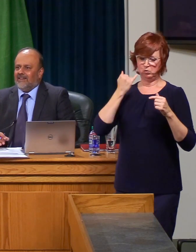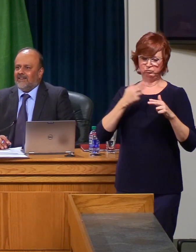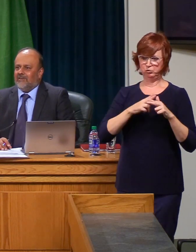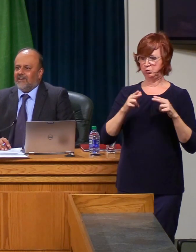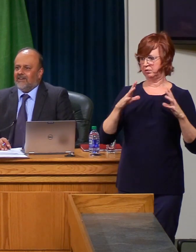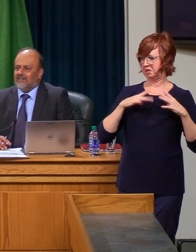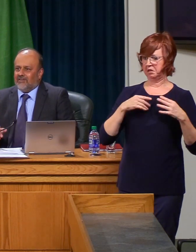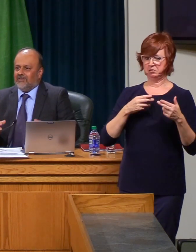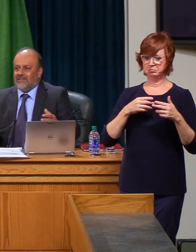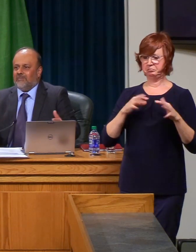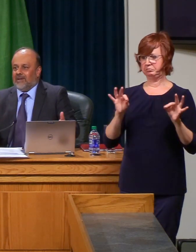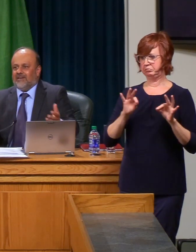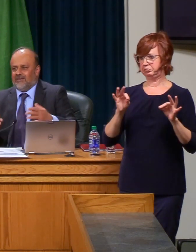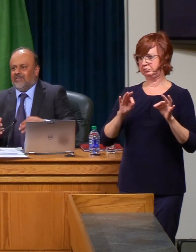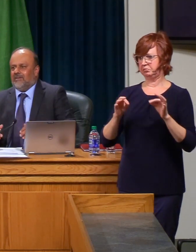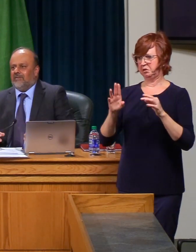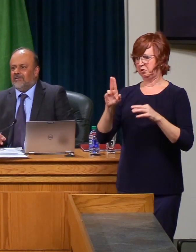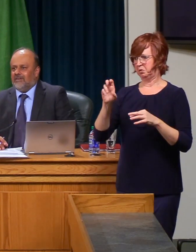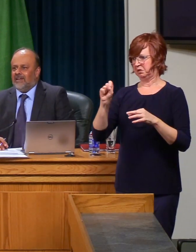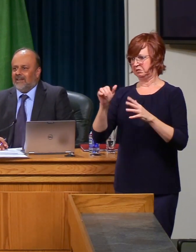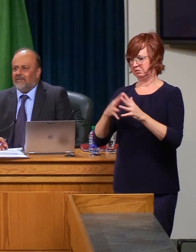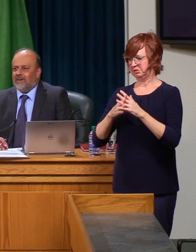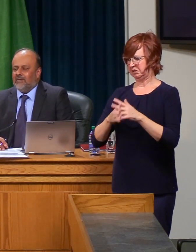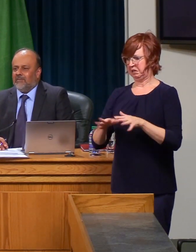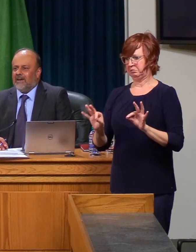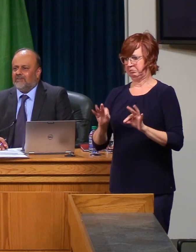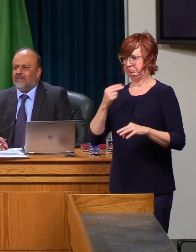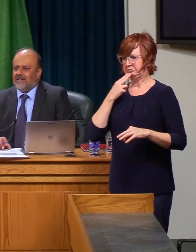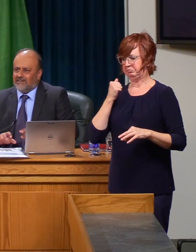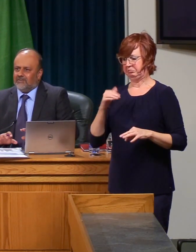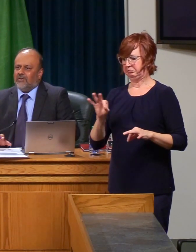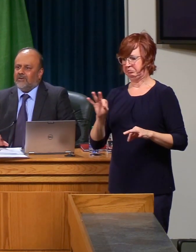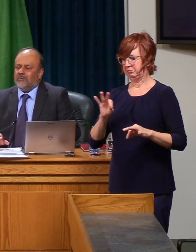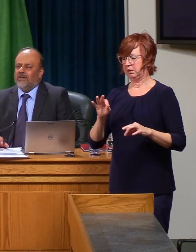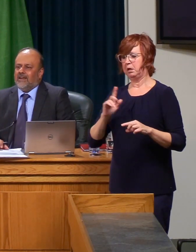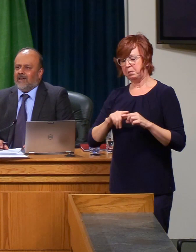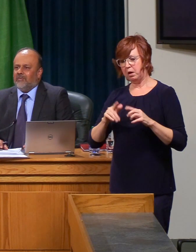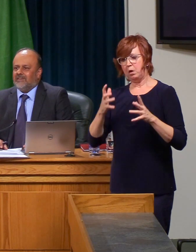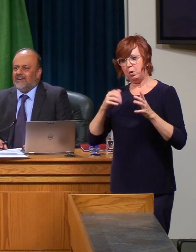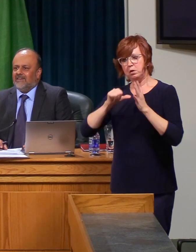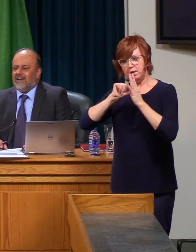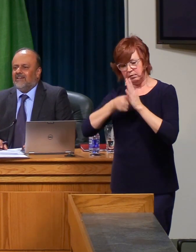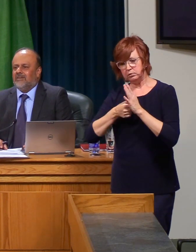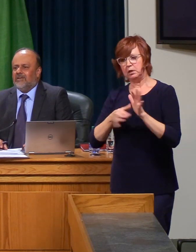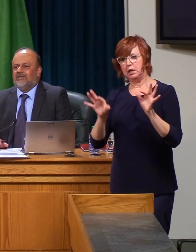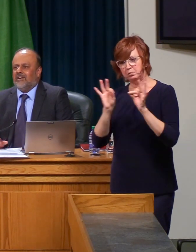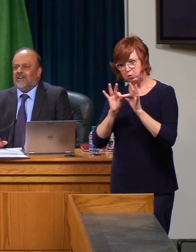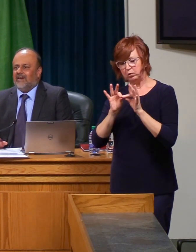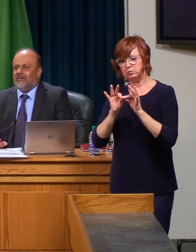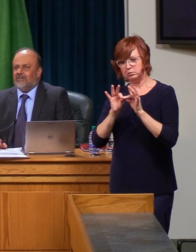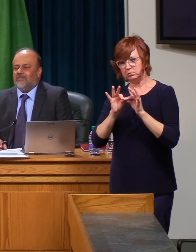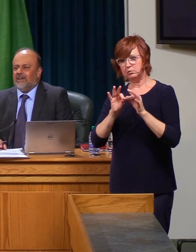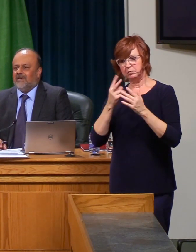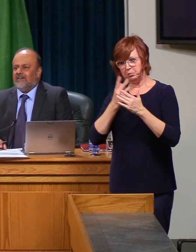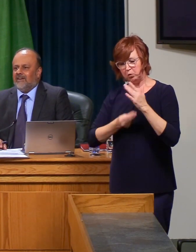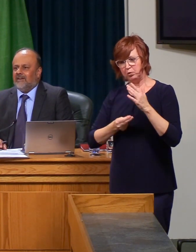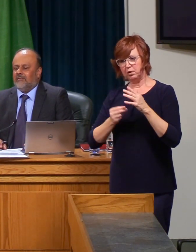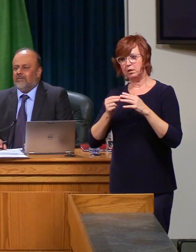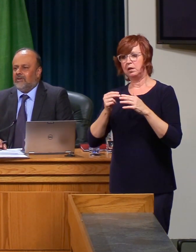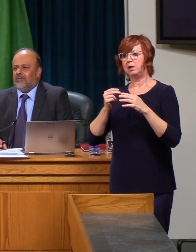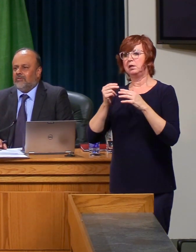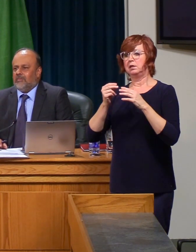that it's not such a big deal coming back. So I think I just wanted to emphasize that actually the risk really now doesn't